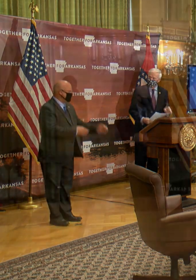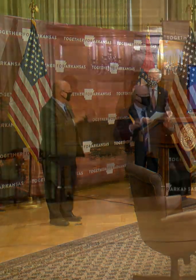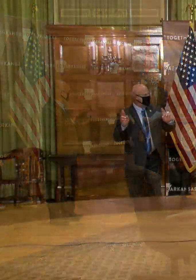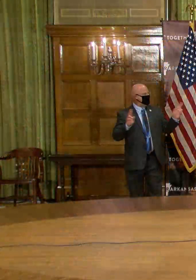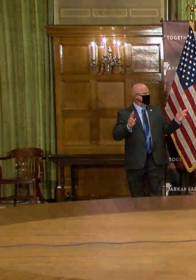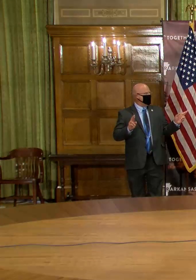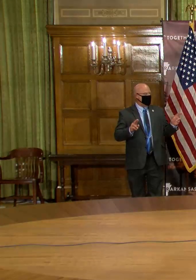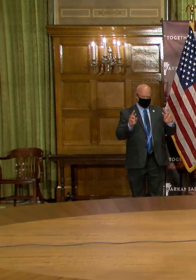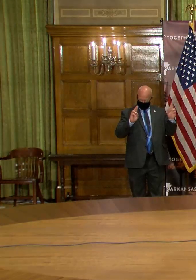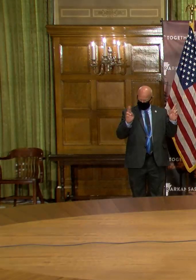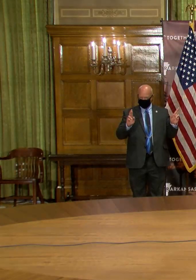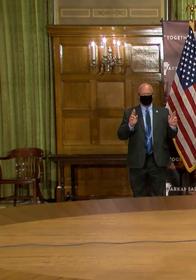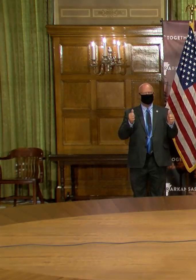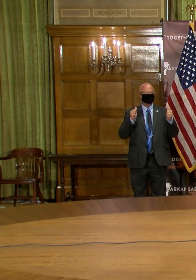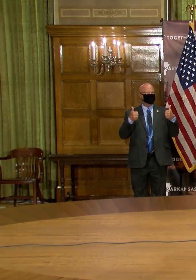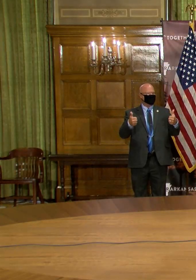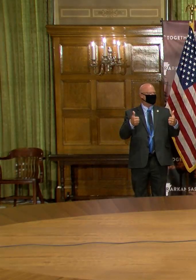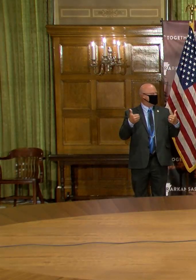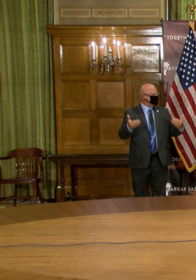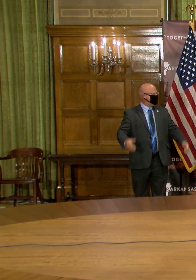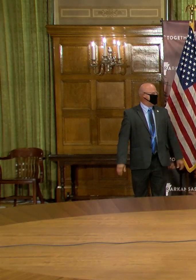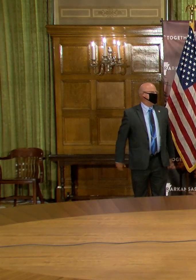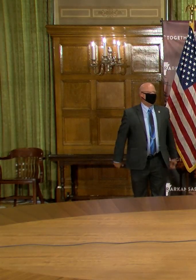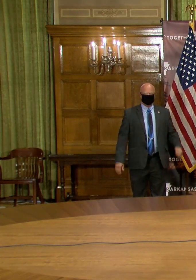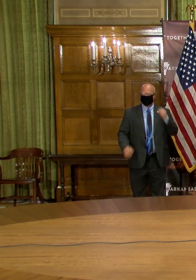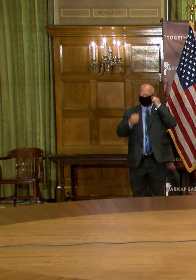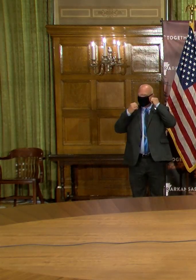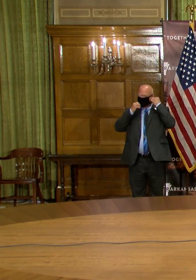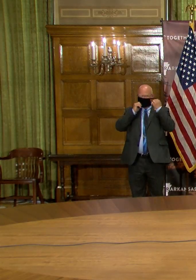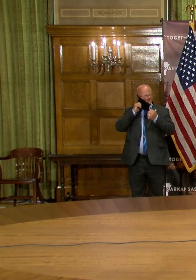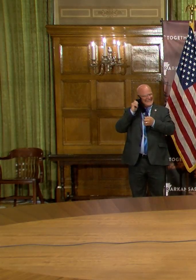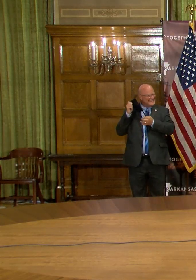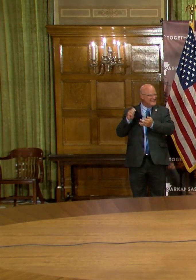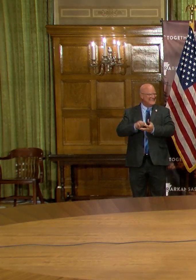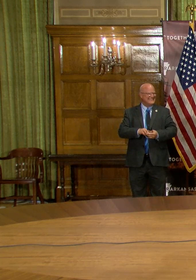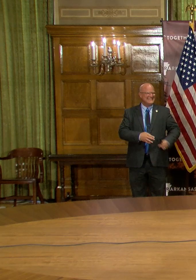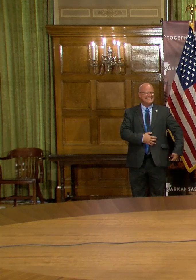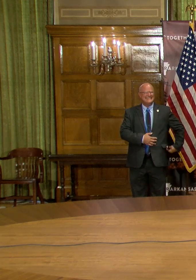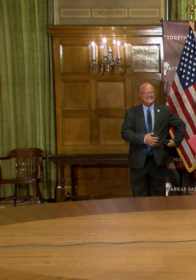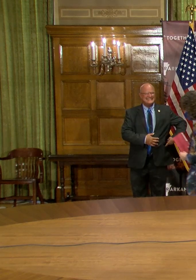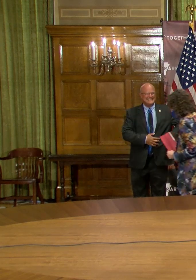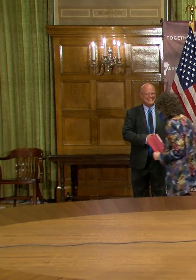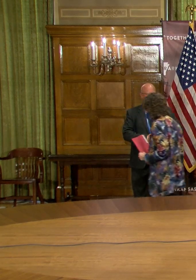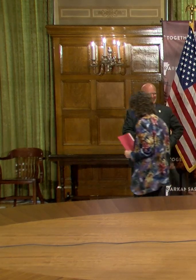Eddie, you ready for a ball game Saturday? I'm ready.